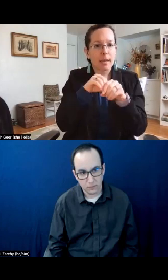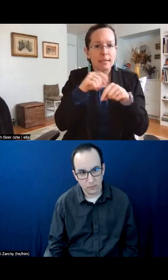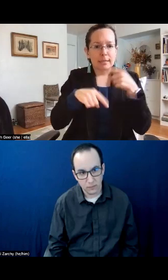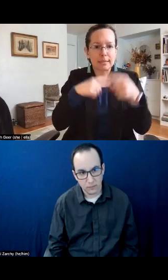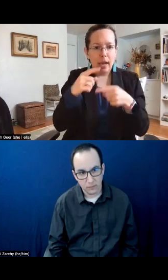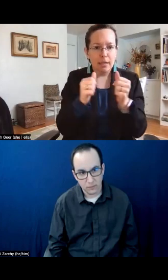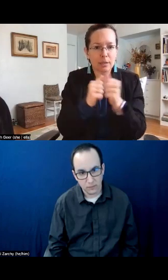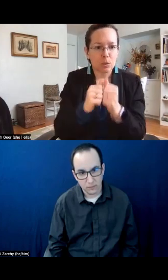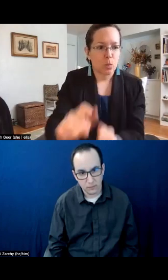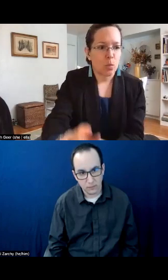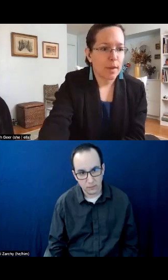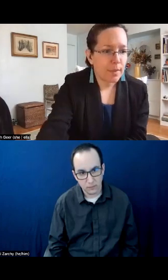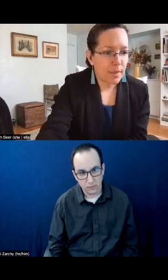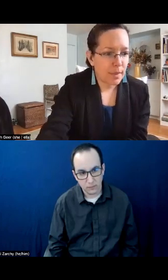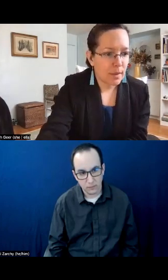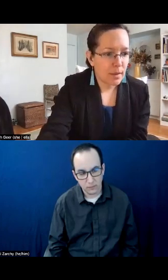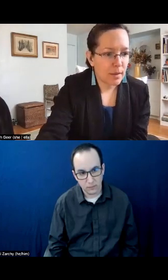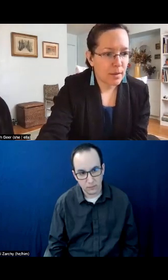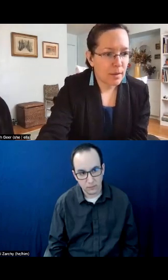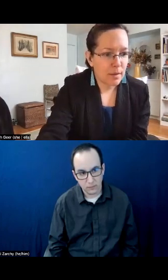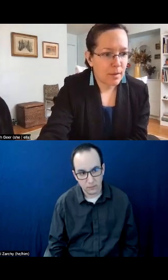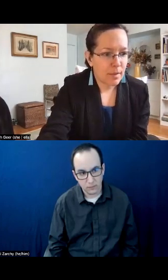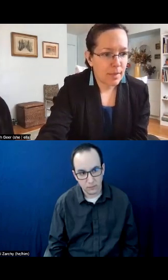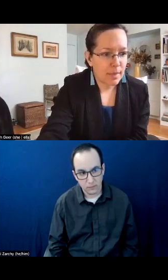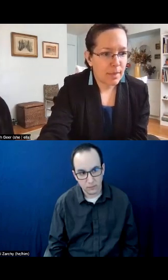that is represented by that dominant hand.